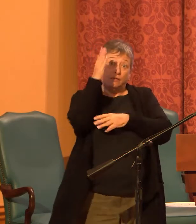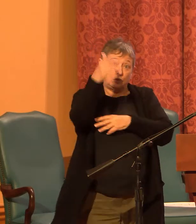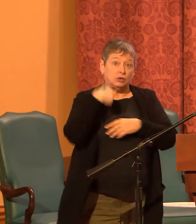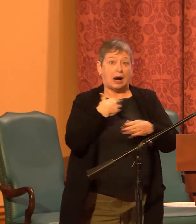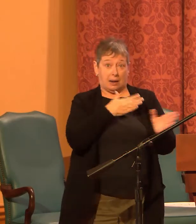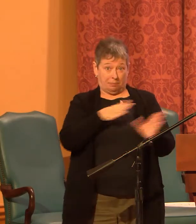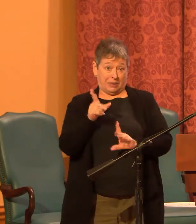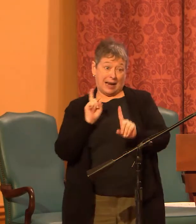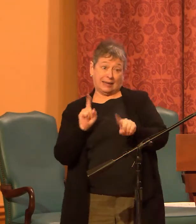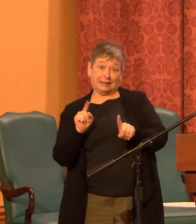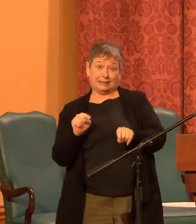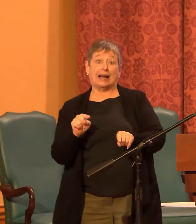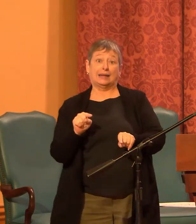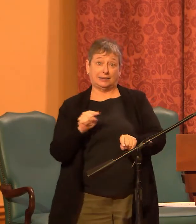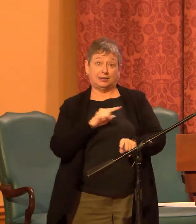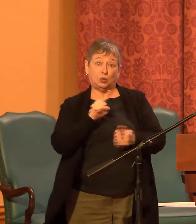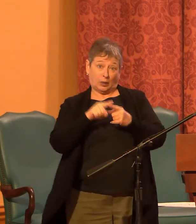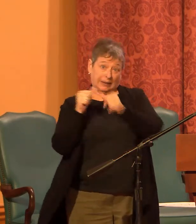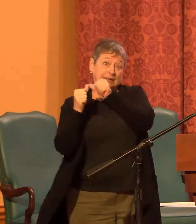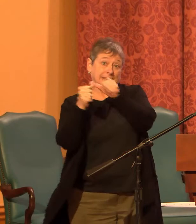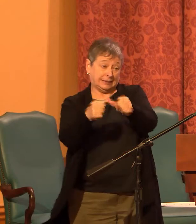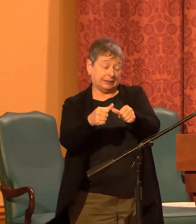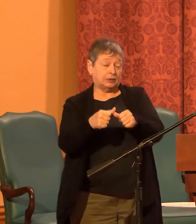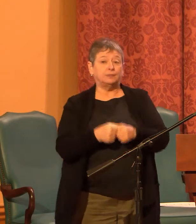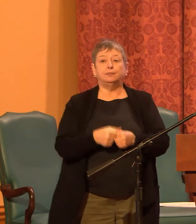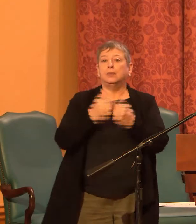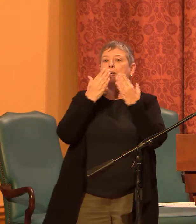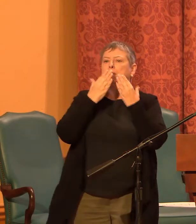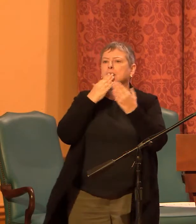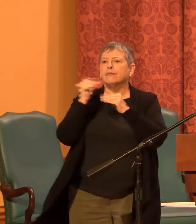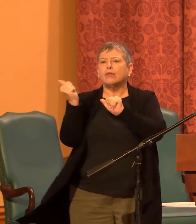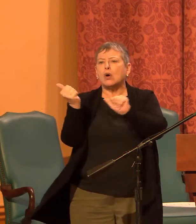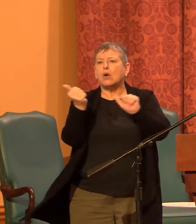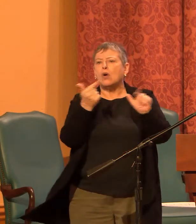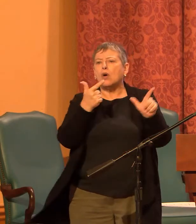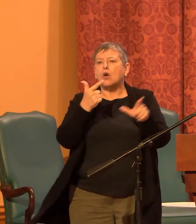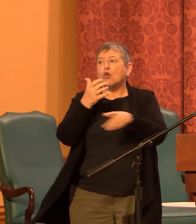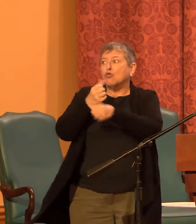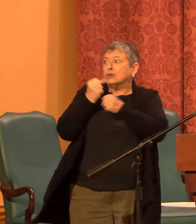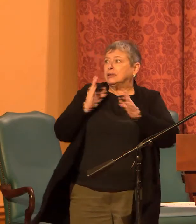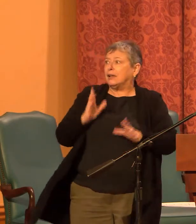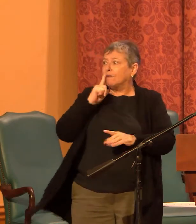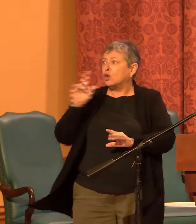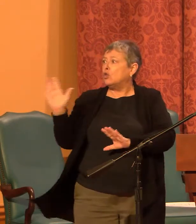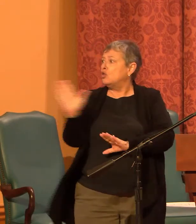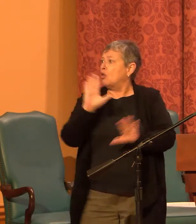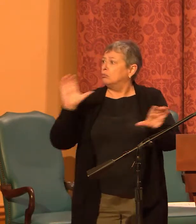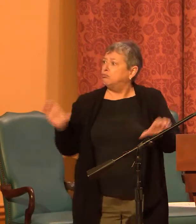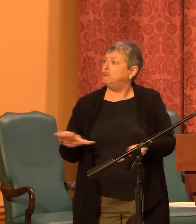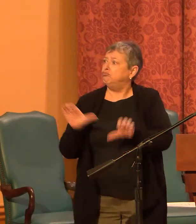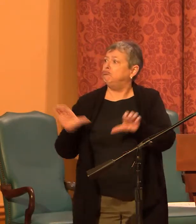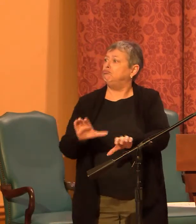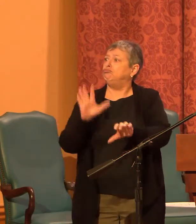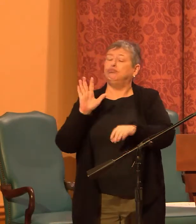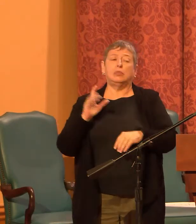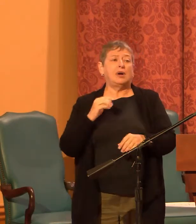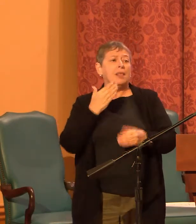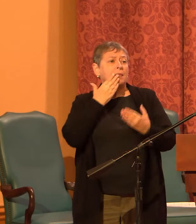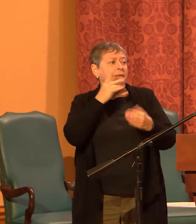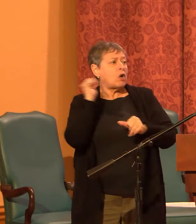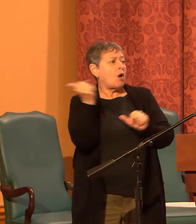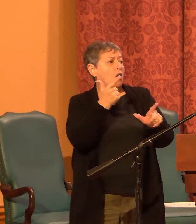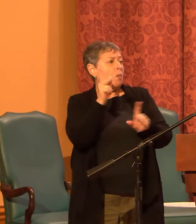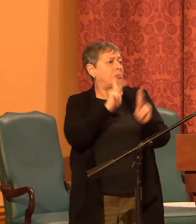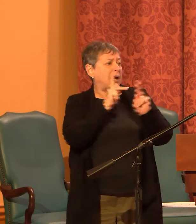attend when it does. Thank you to all the recipients for all that you do. Thank you for all of the people who